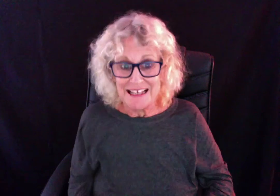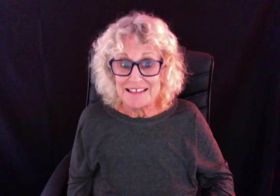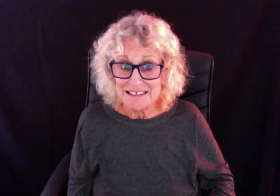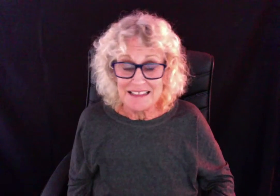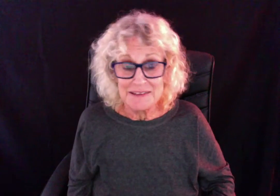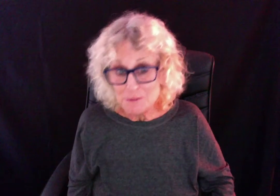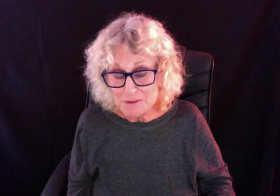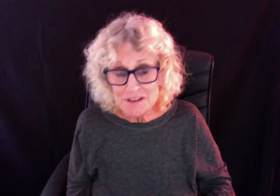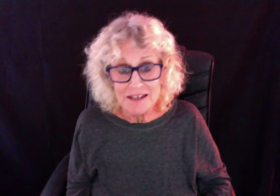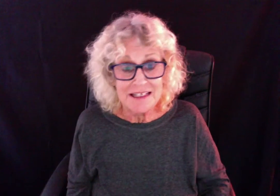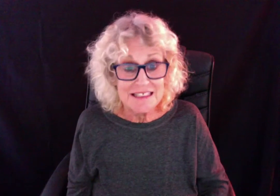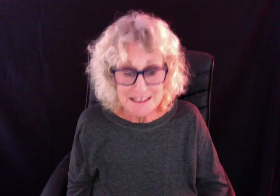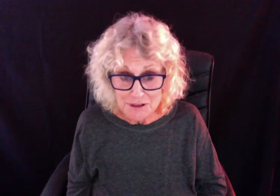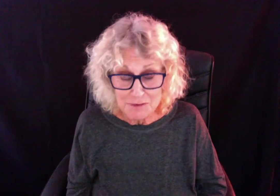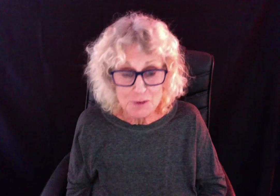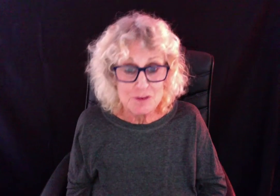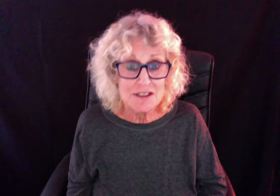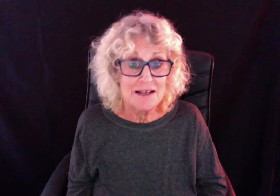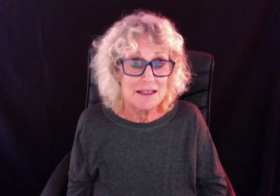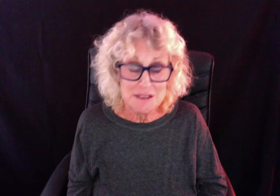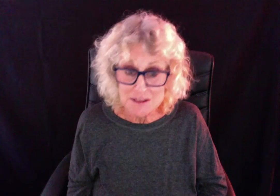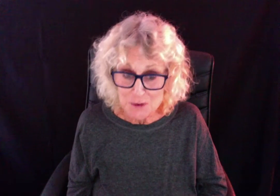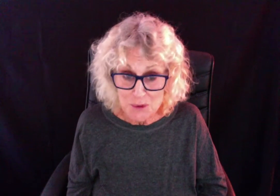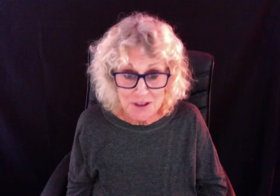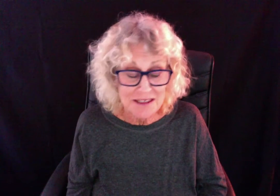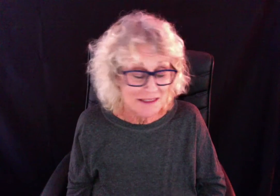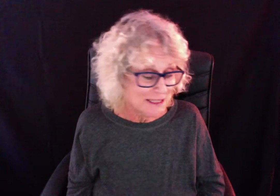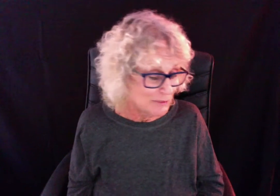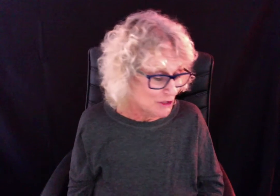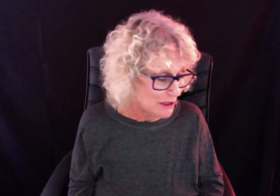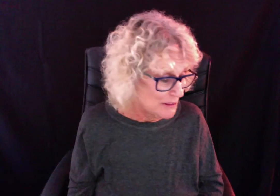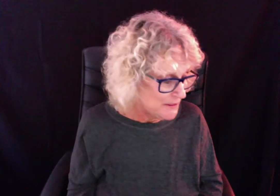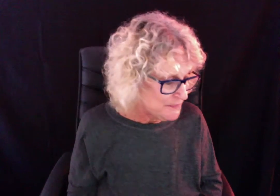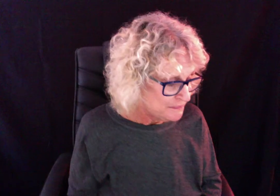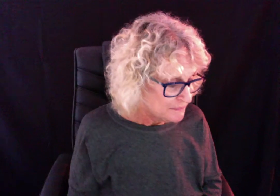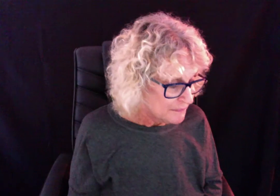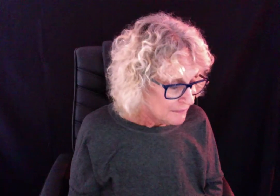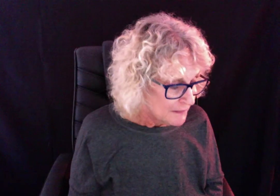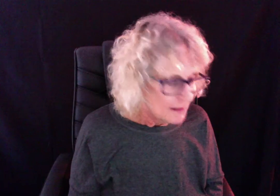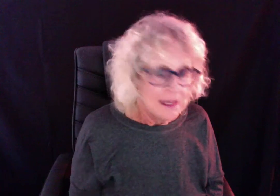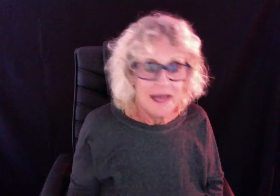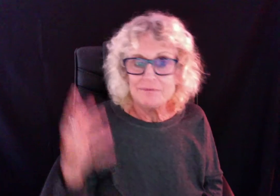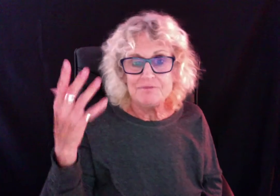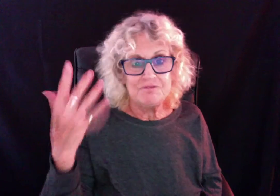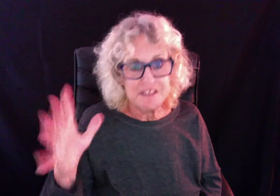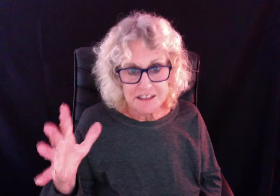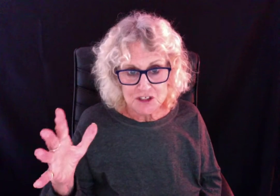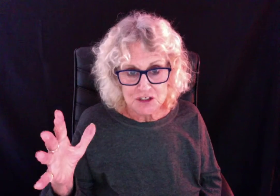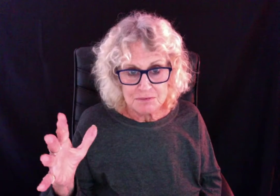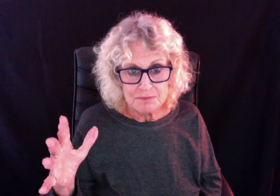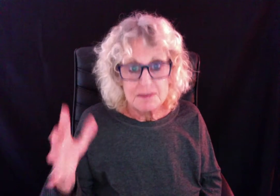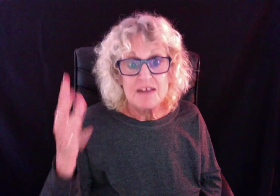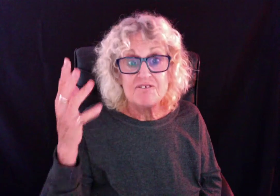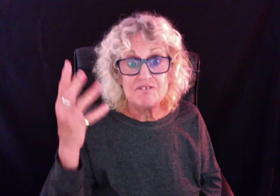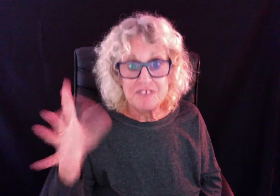Yes, I live in Riverside. I still live in Riverside. I'm still working at the same job. And finish.